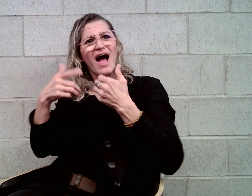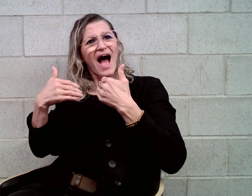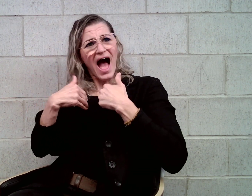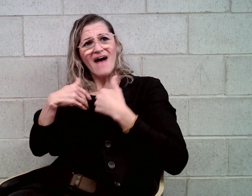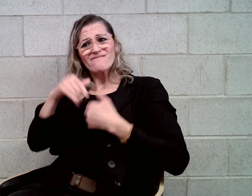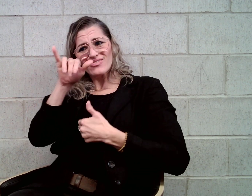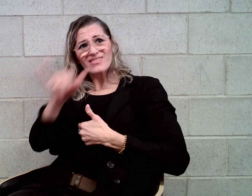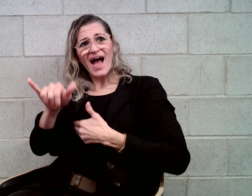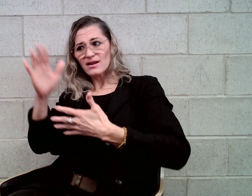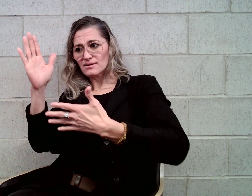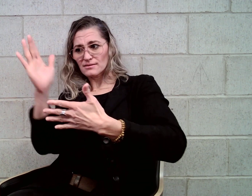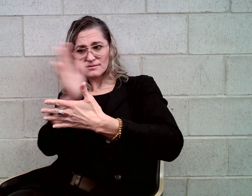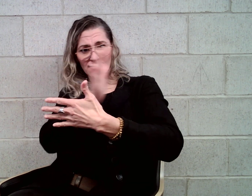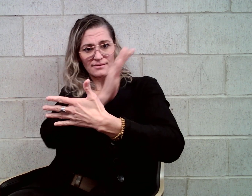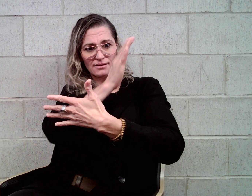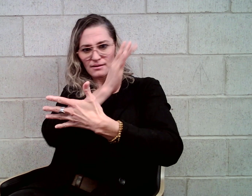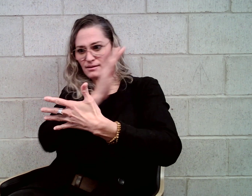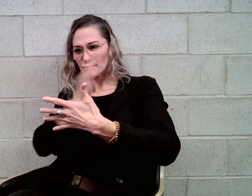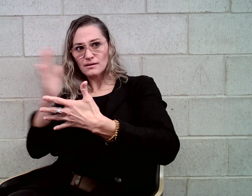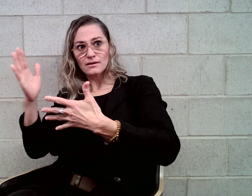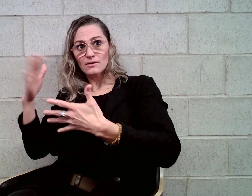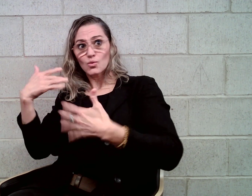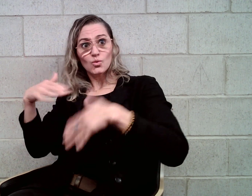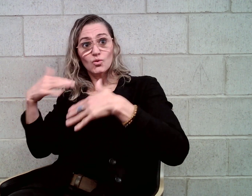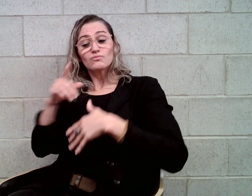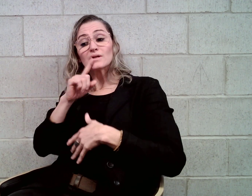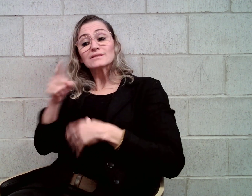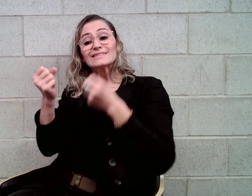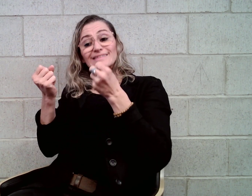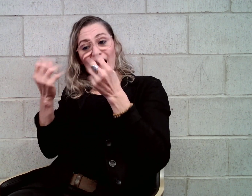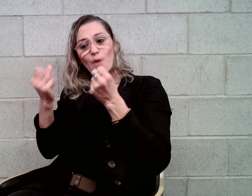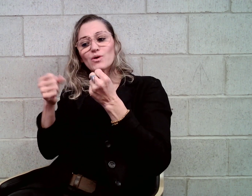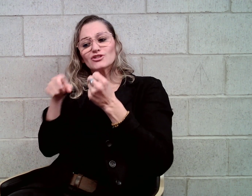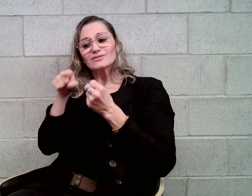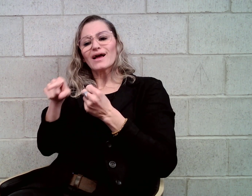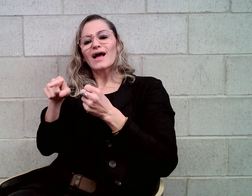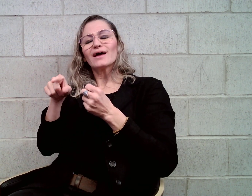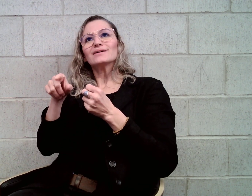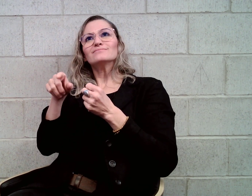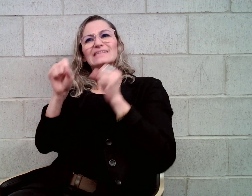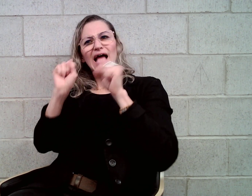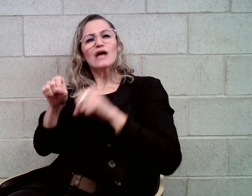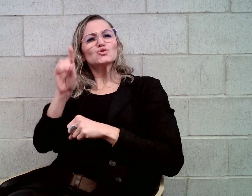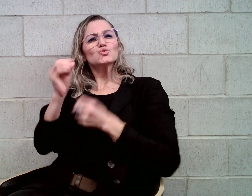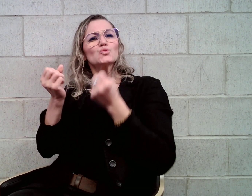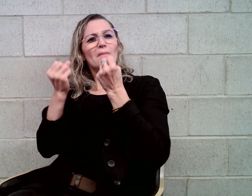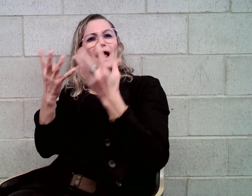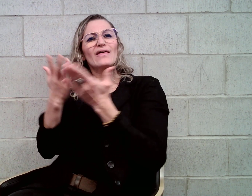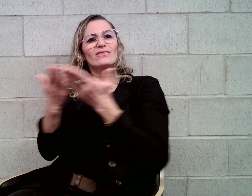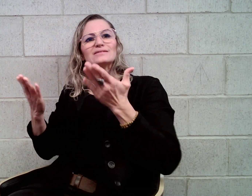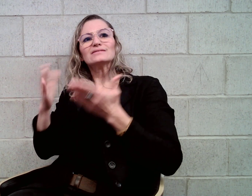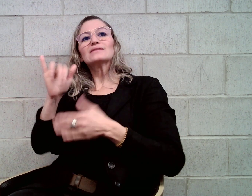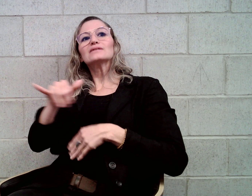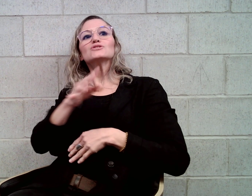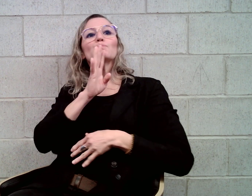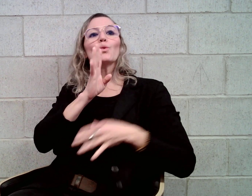in metaphor, with abstraction or with less abstraction. So the range is available there, and those are decisions that we have to